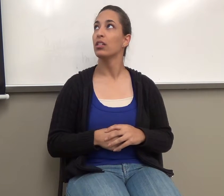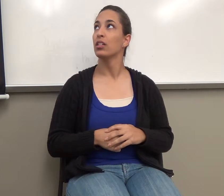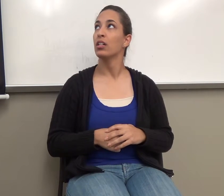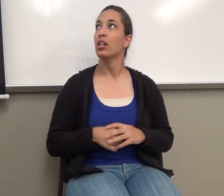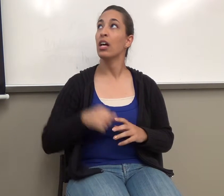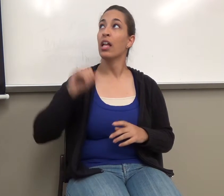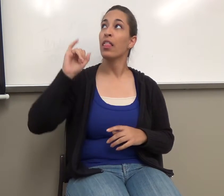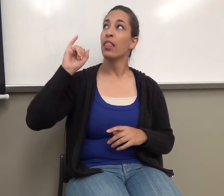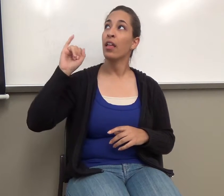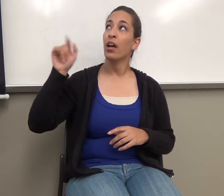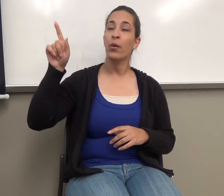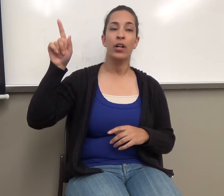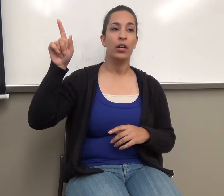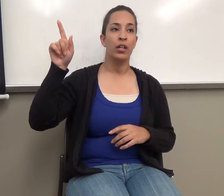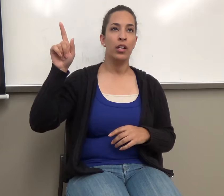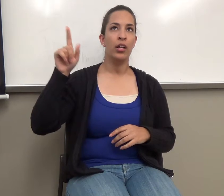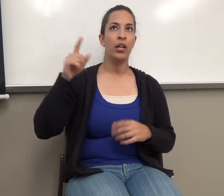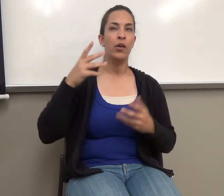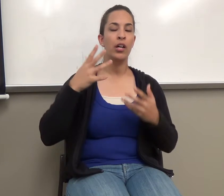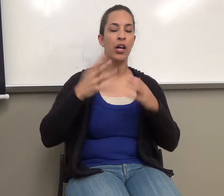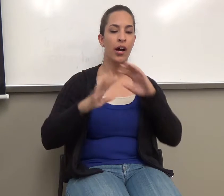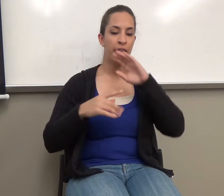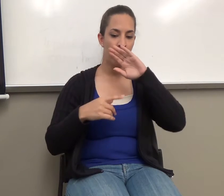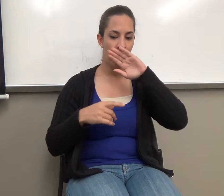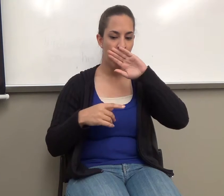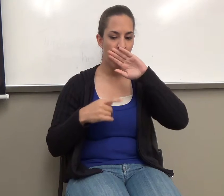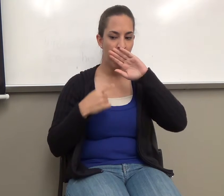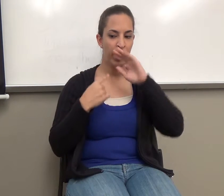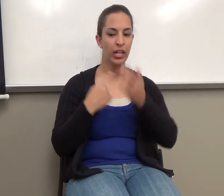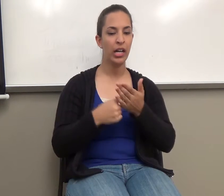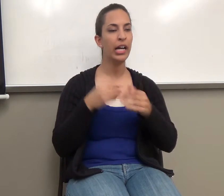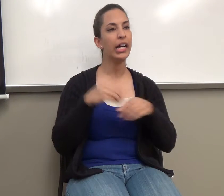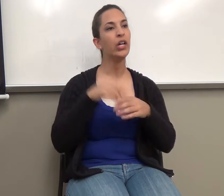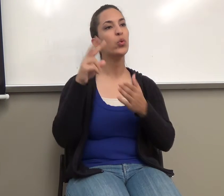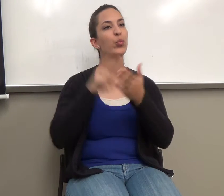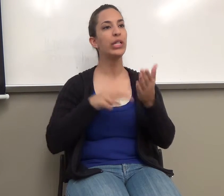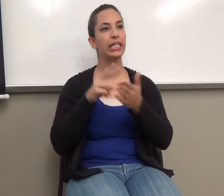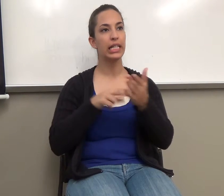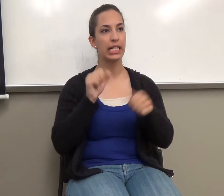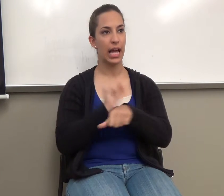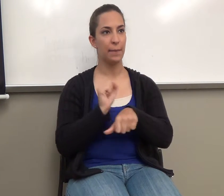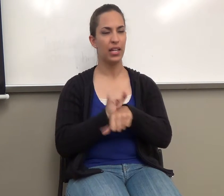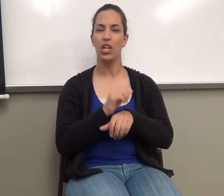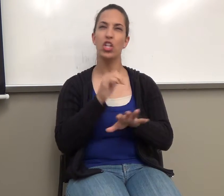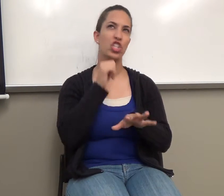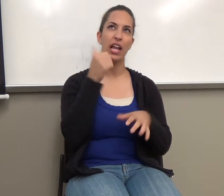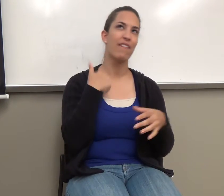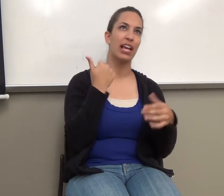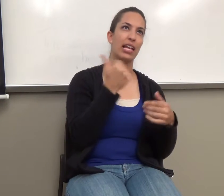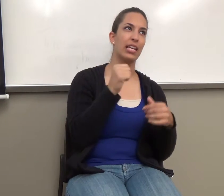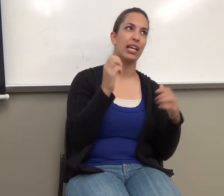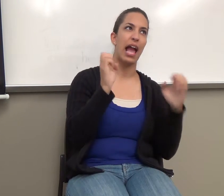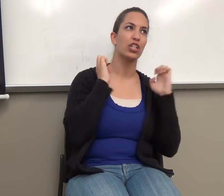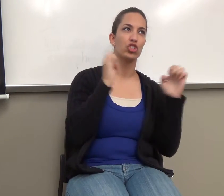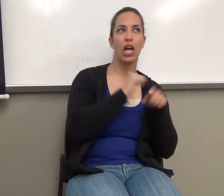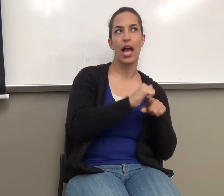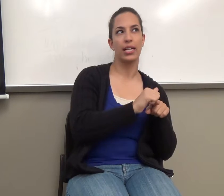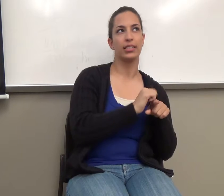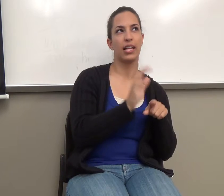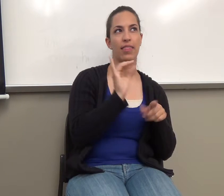This was covered in the reading assignment. Now, you didn't have any exercises that day